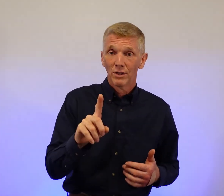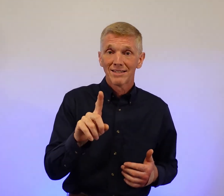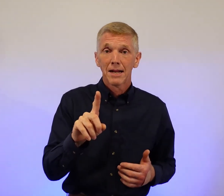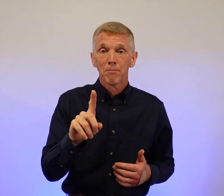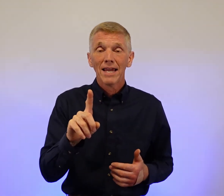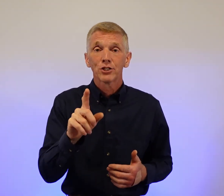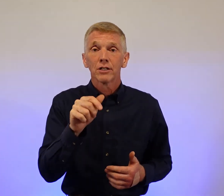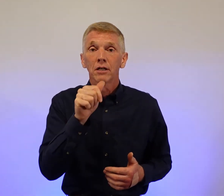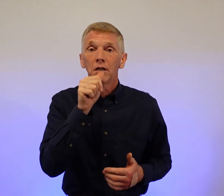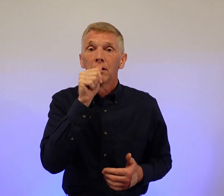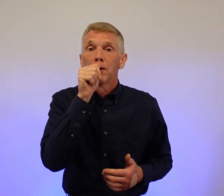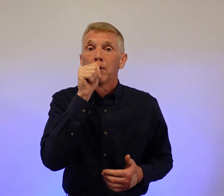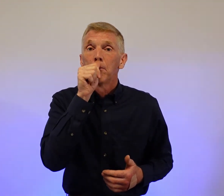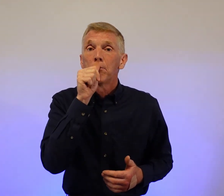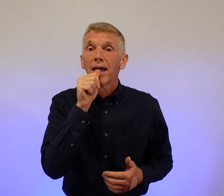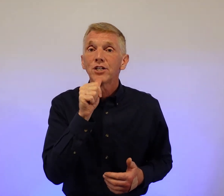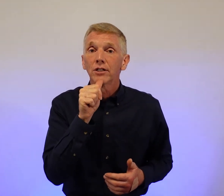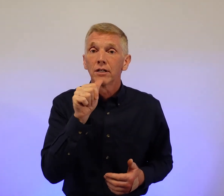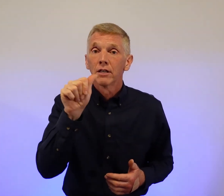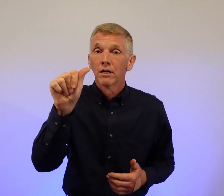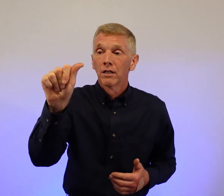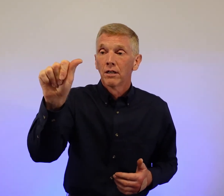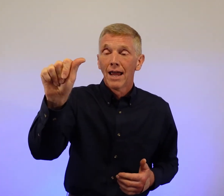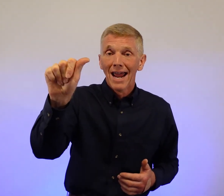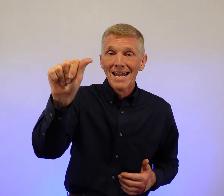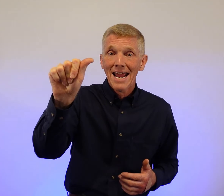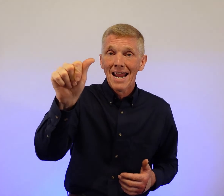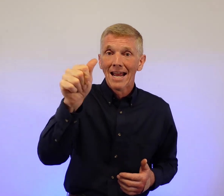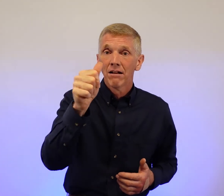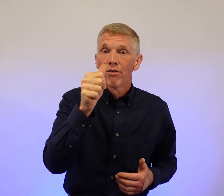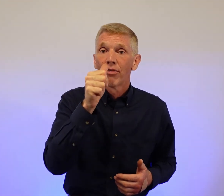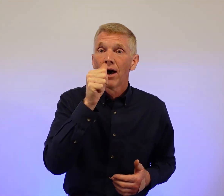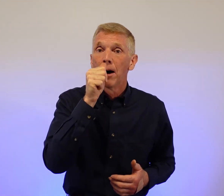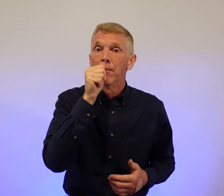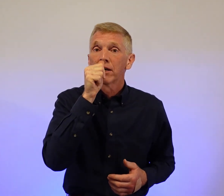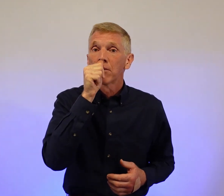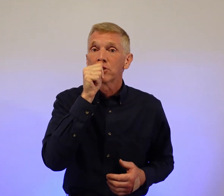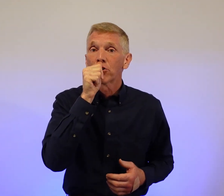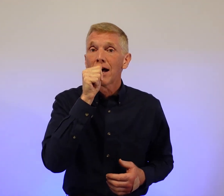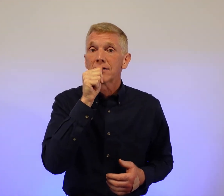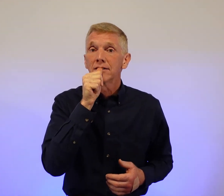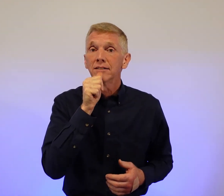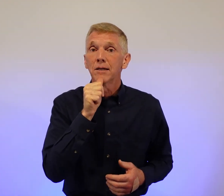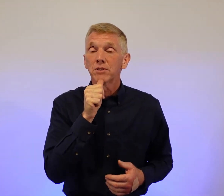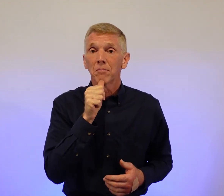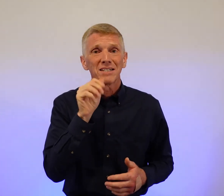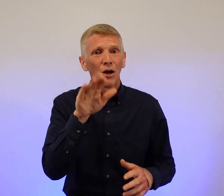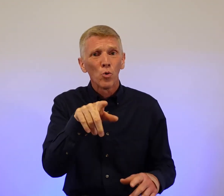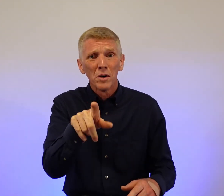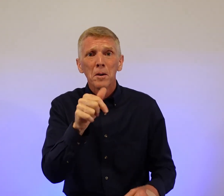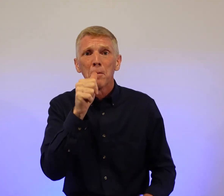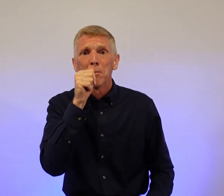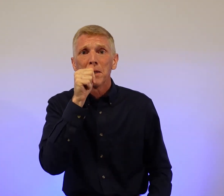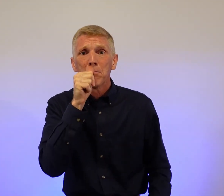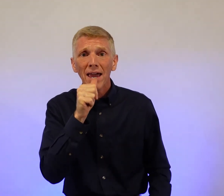sign patient, patient. A hand, thumb comes across the lips. And I'm going to say, oh, be